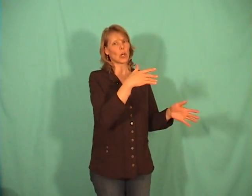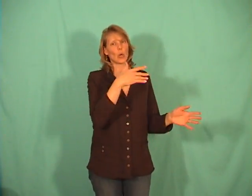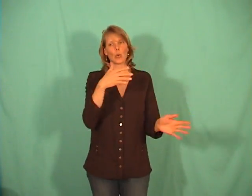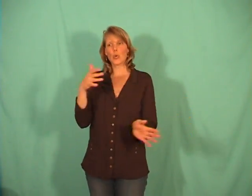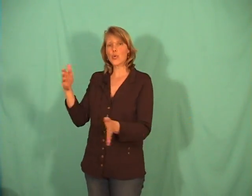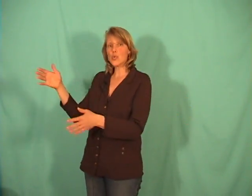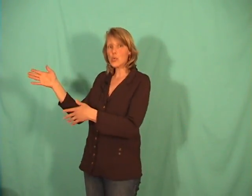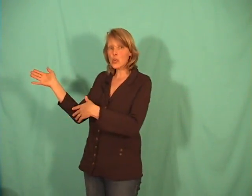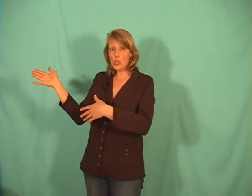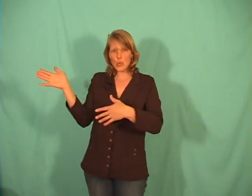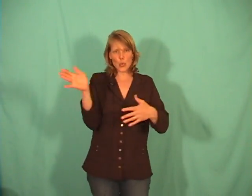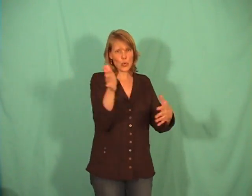blow.